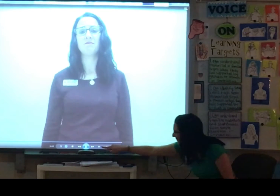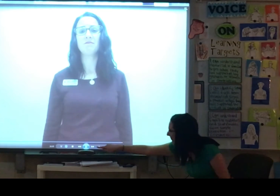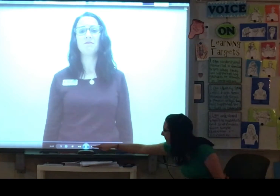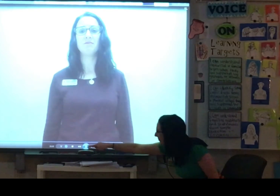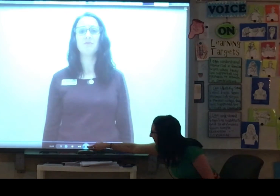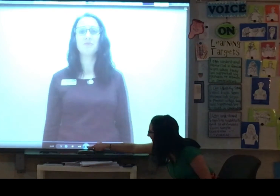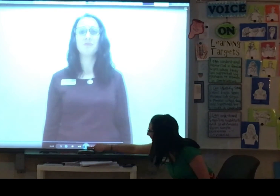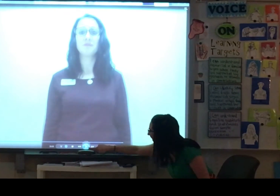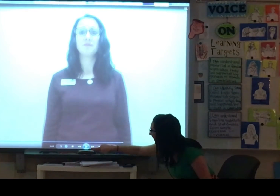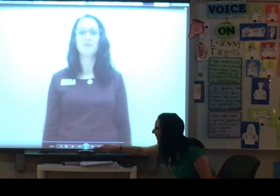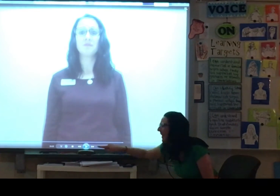I'm still lost.